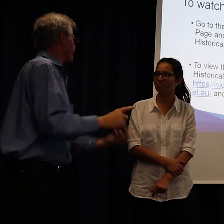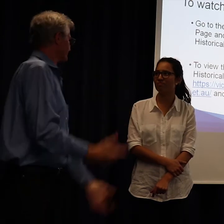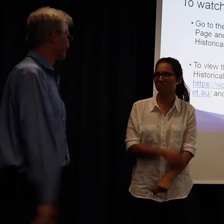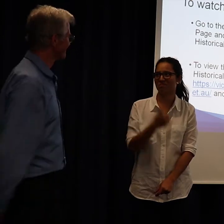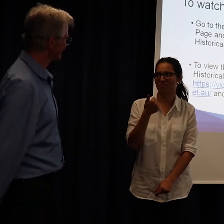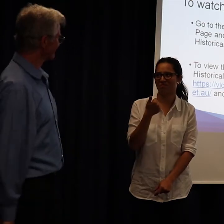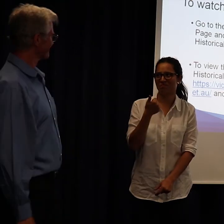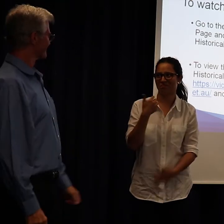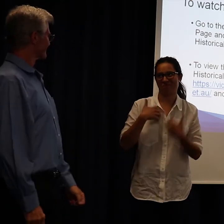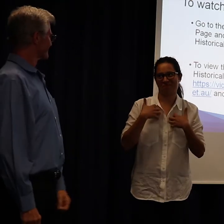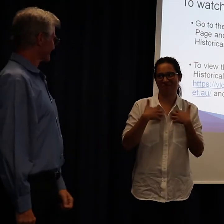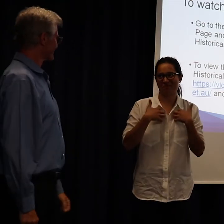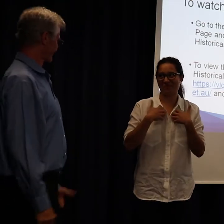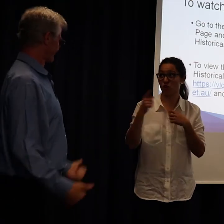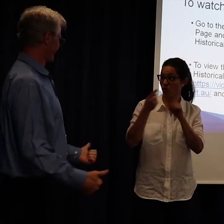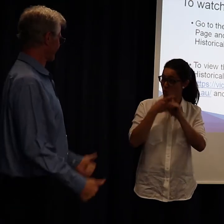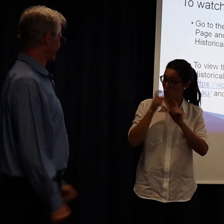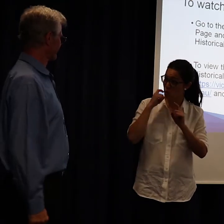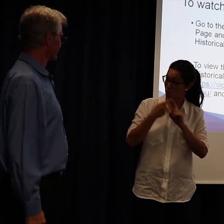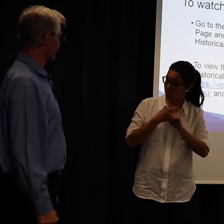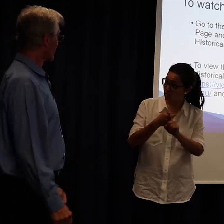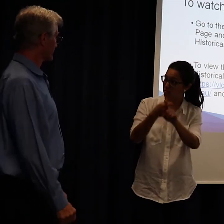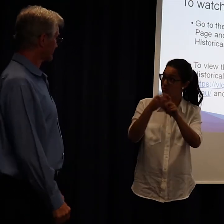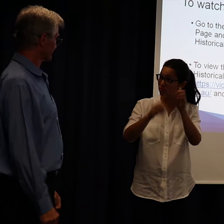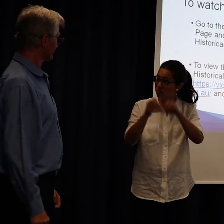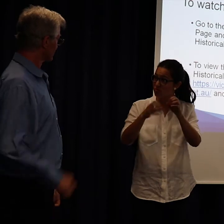all the duplicates, but we had 50 films.